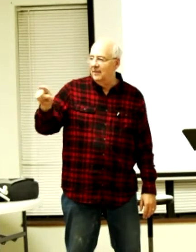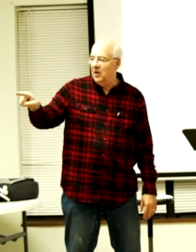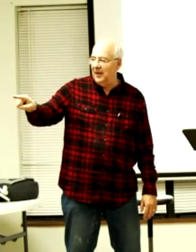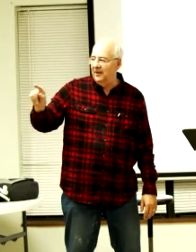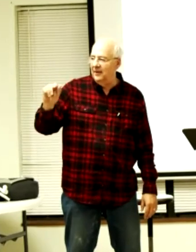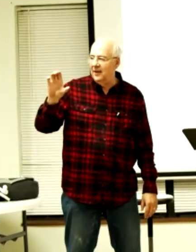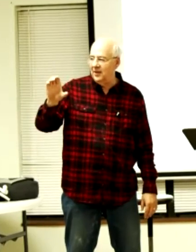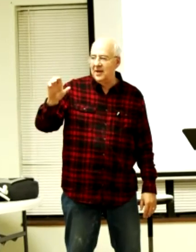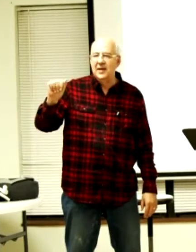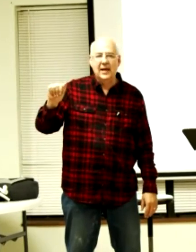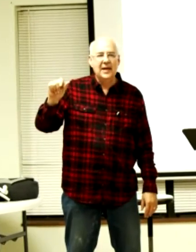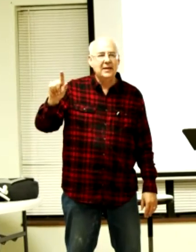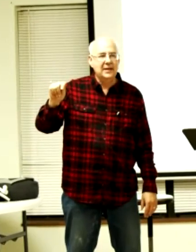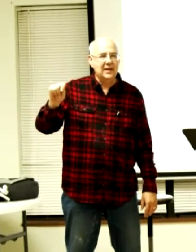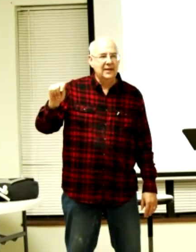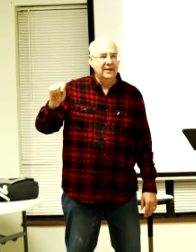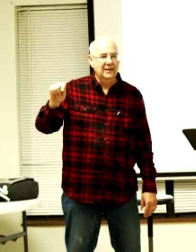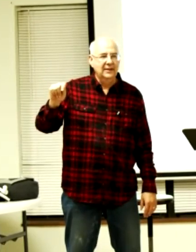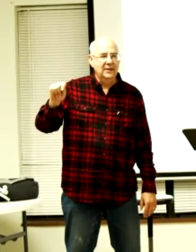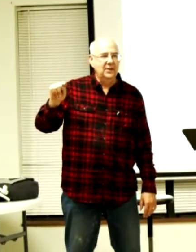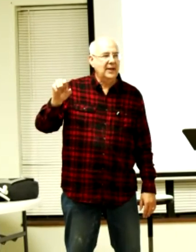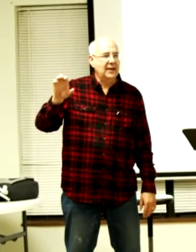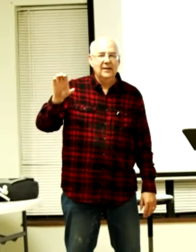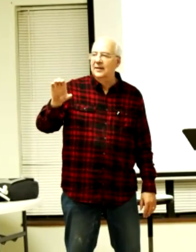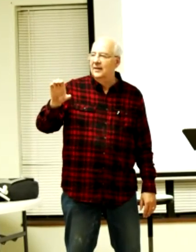Palm out. Okay, C-A-T. Let's do that again.